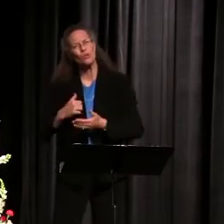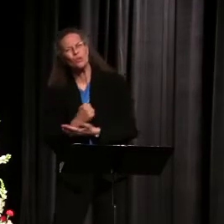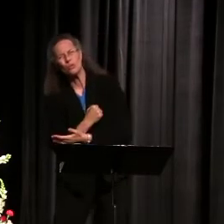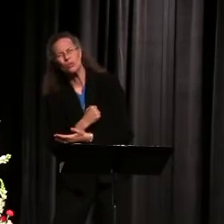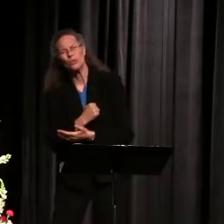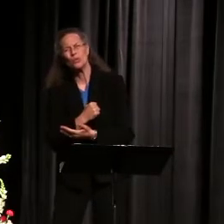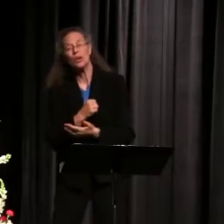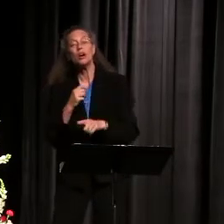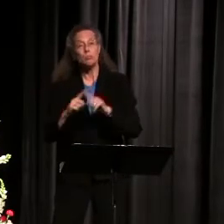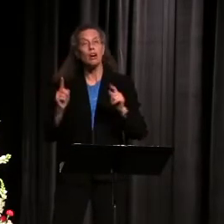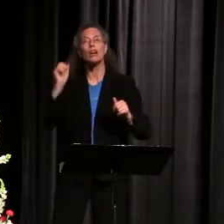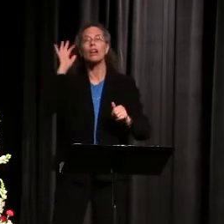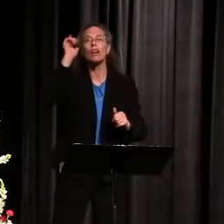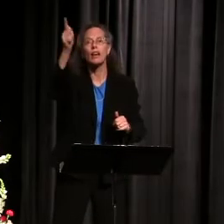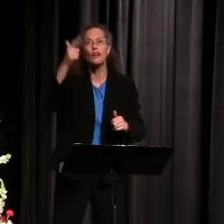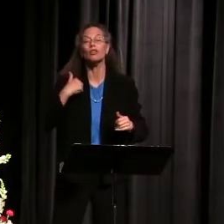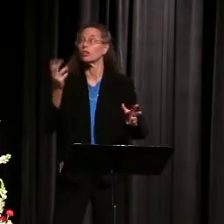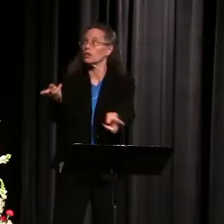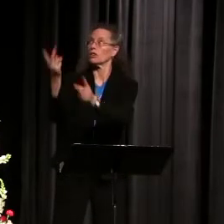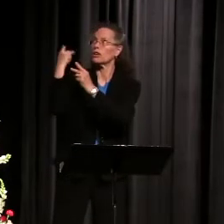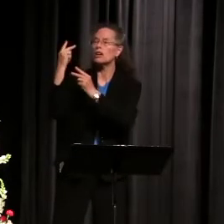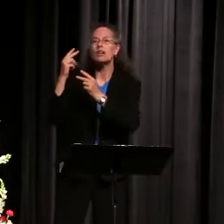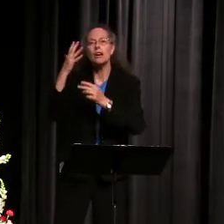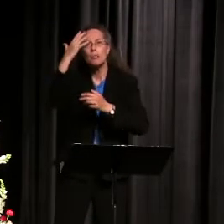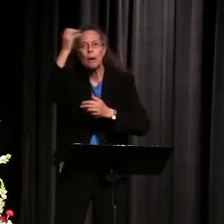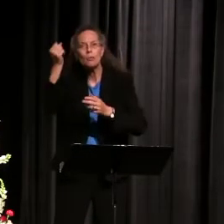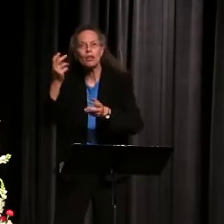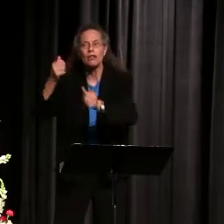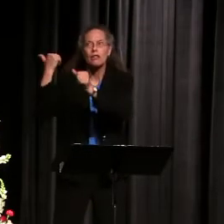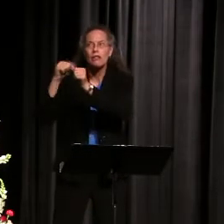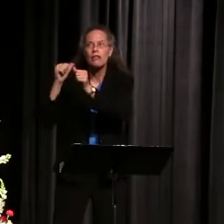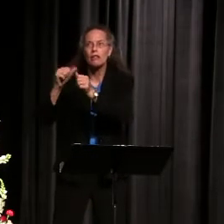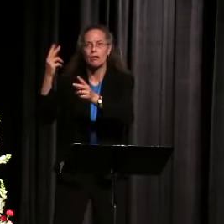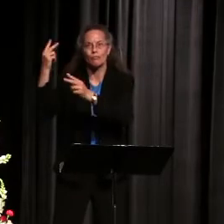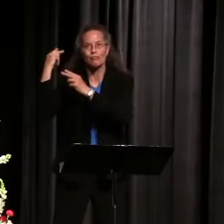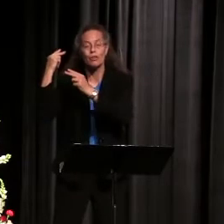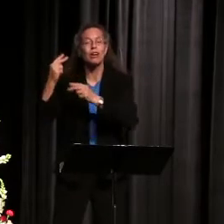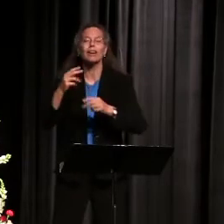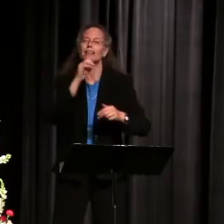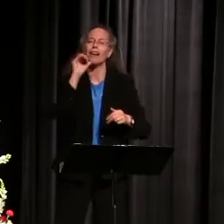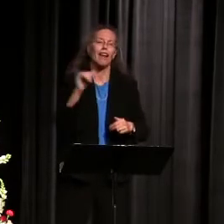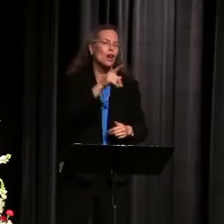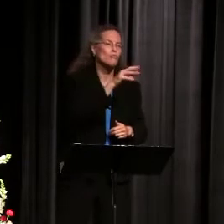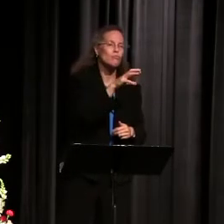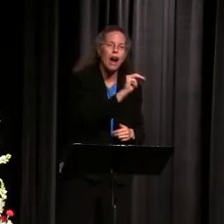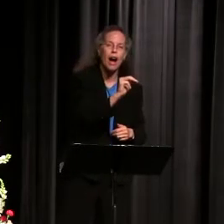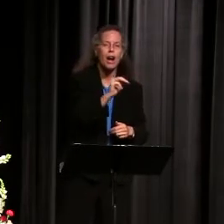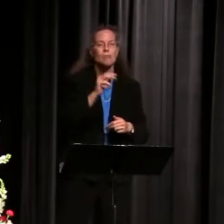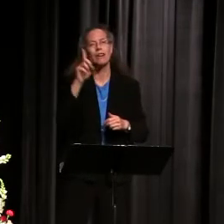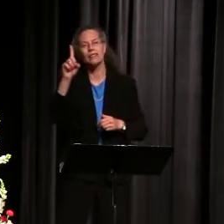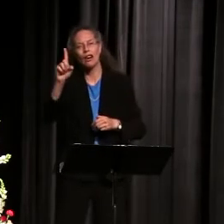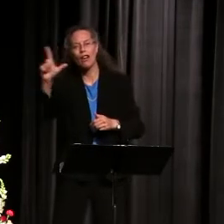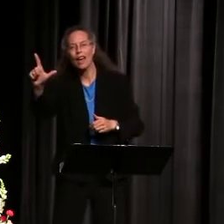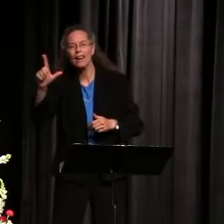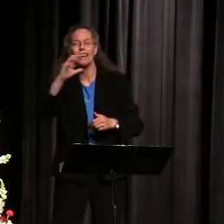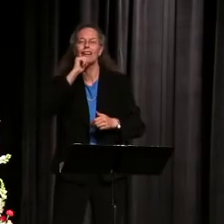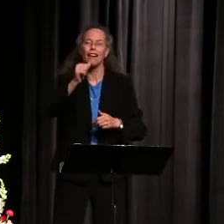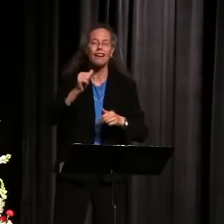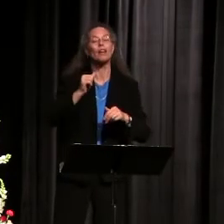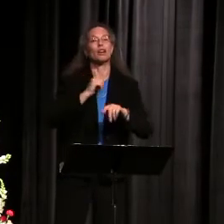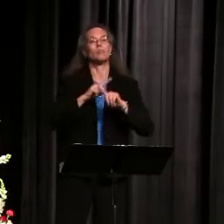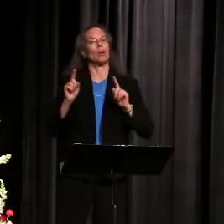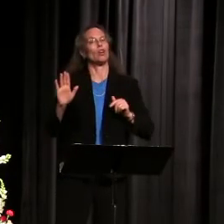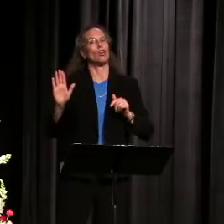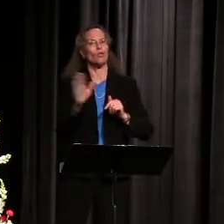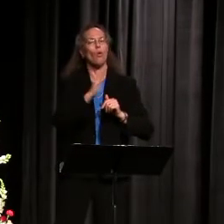the unique memories will still be there. It may not be of your ball dress or the last day at Darien Lake, but you will have countless memories of your efforts